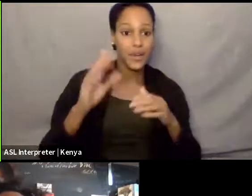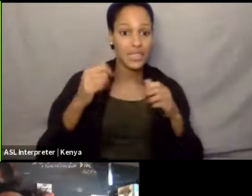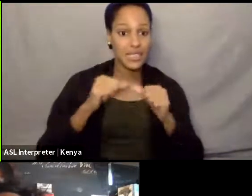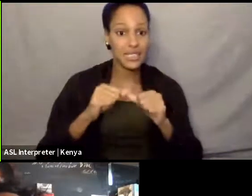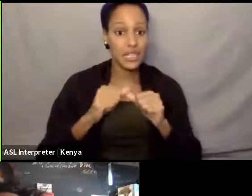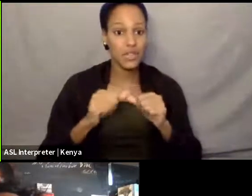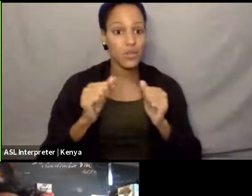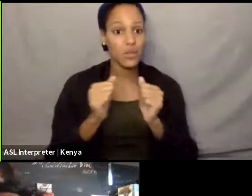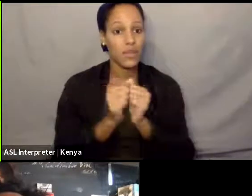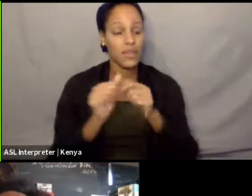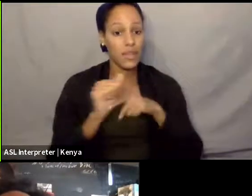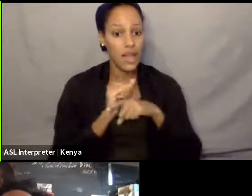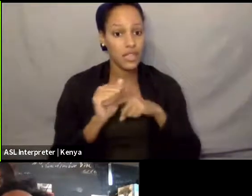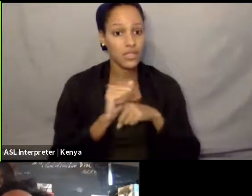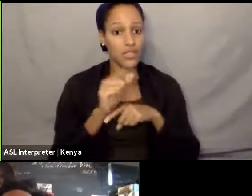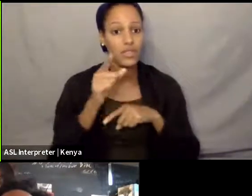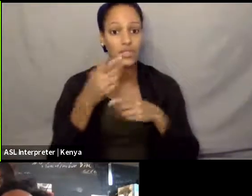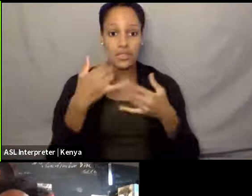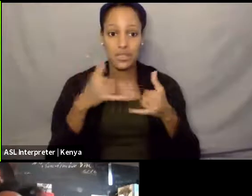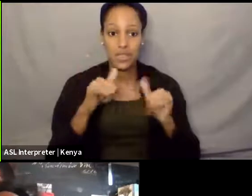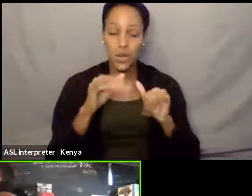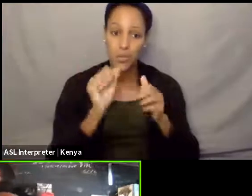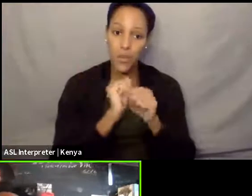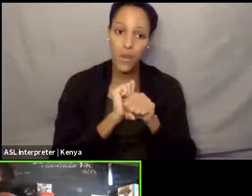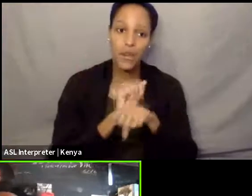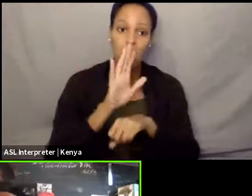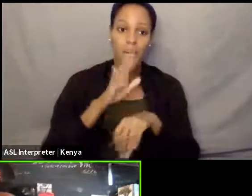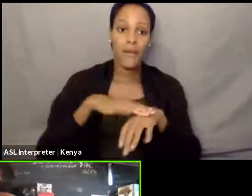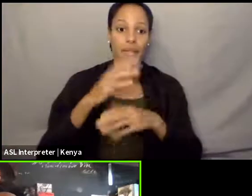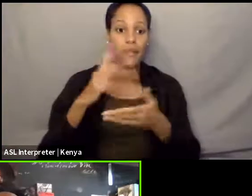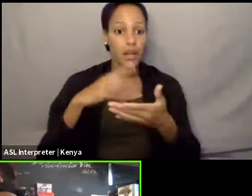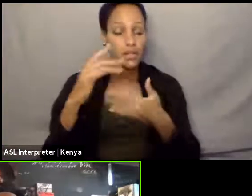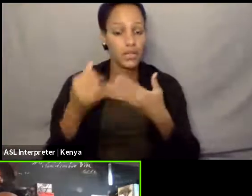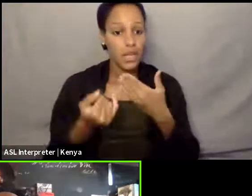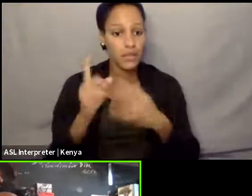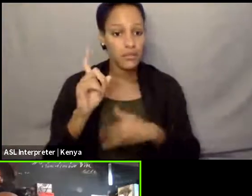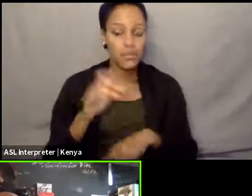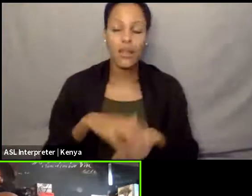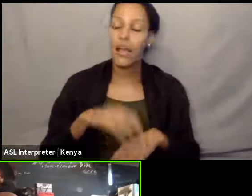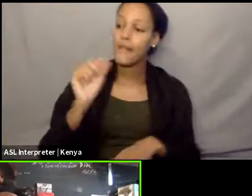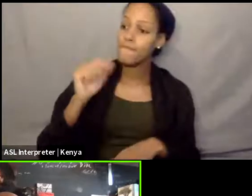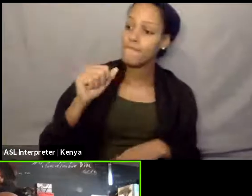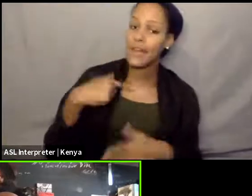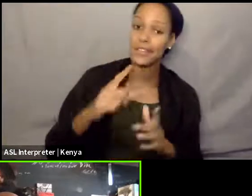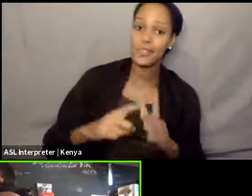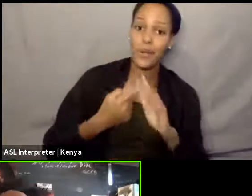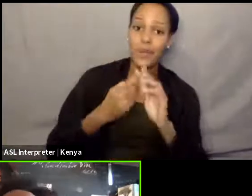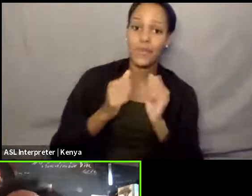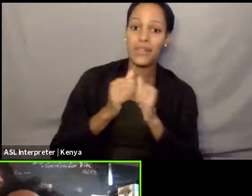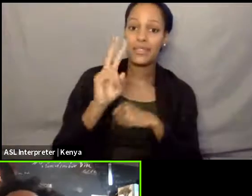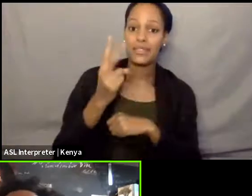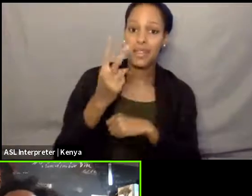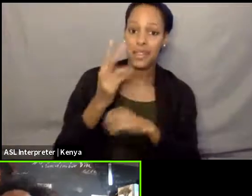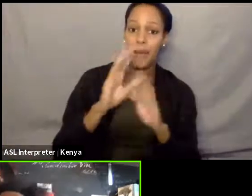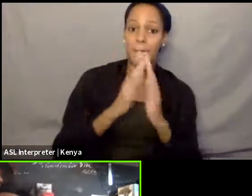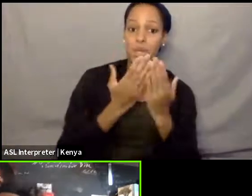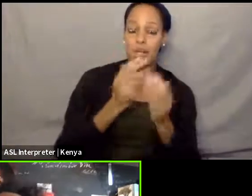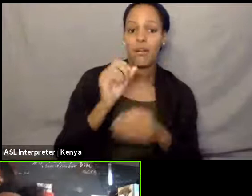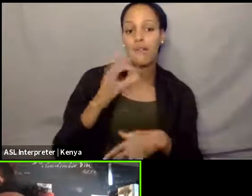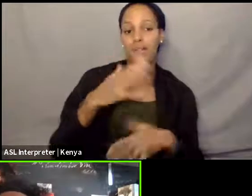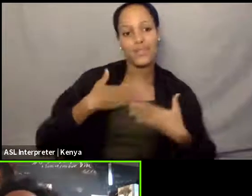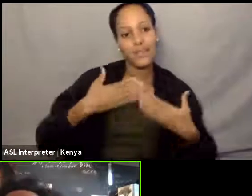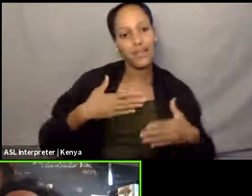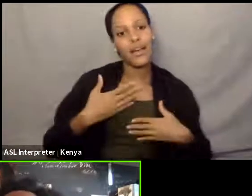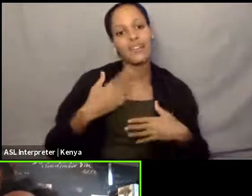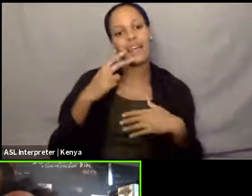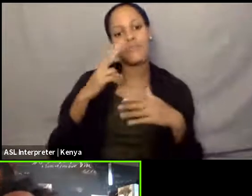you're continuing the exercise, you're continuing the project. Yeah, I started kind of just doing another one, another book of delights that I'm just sort of